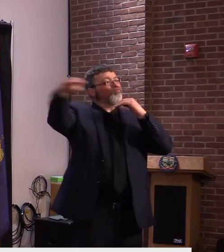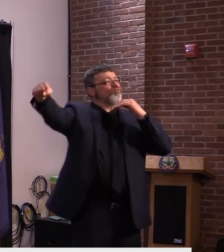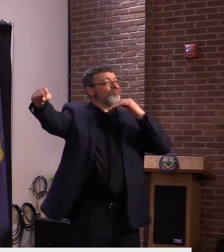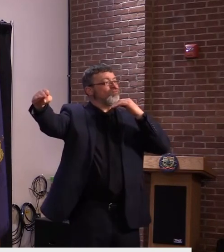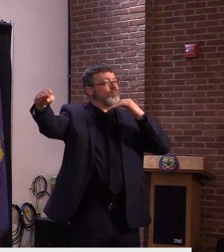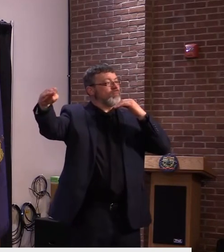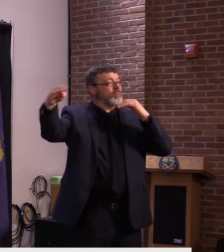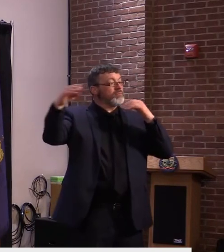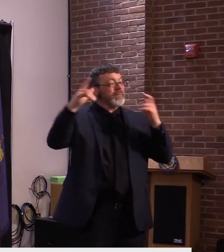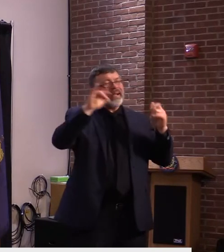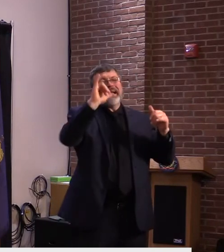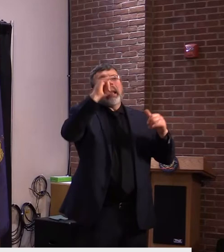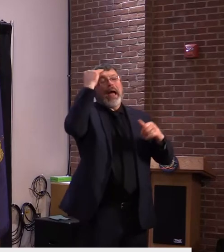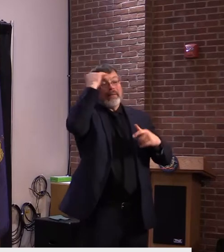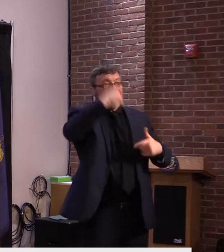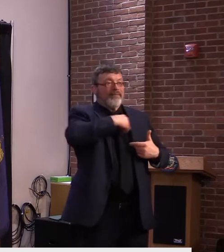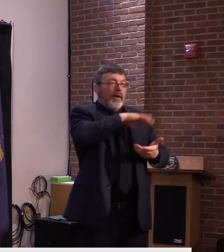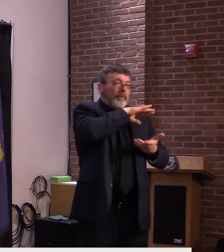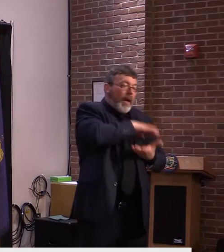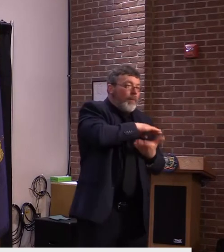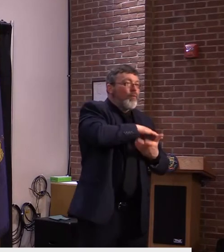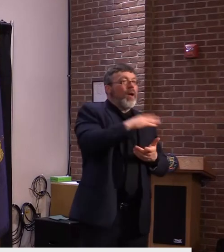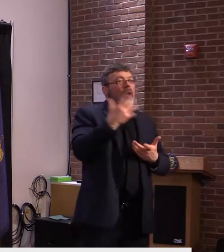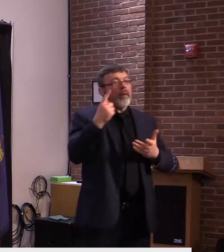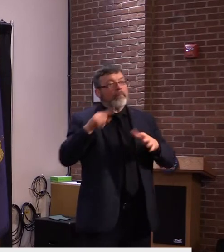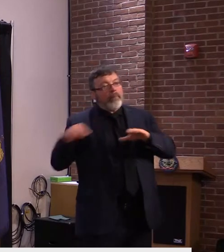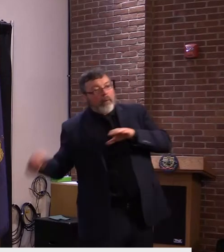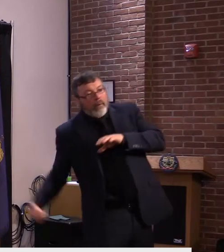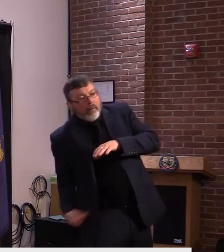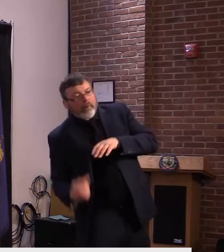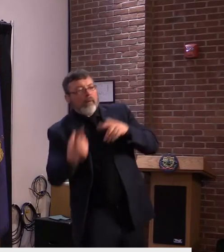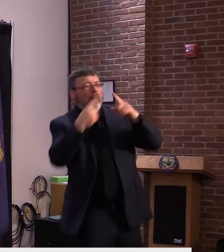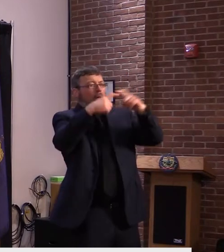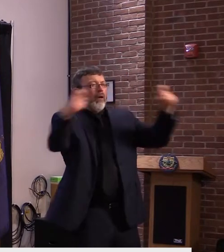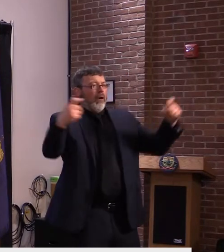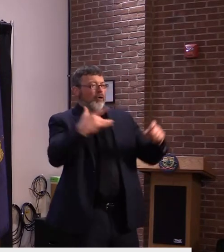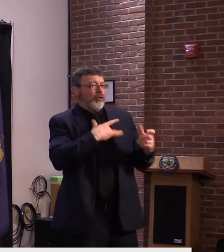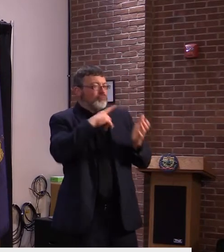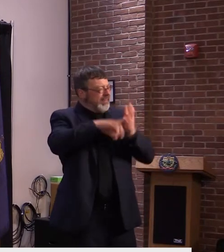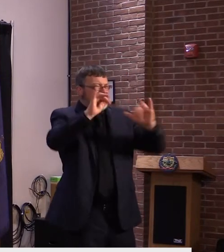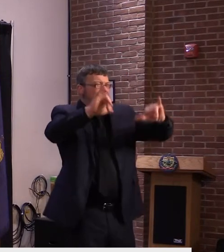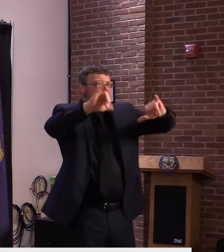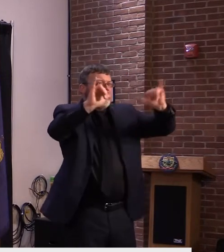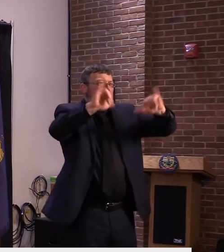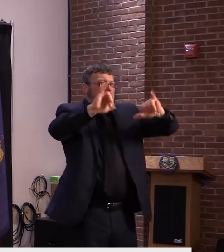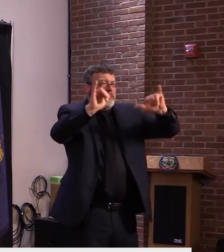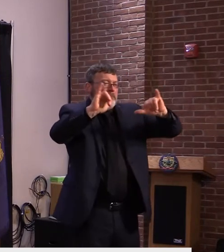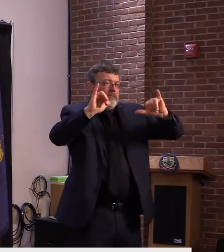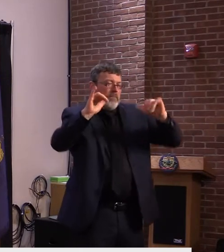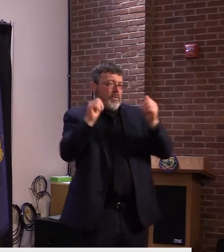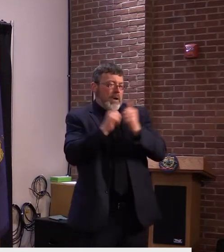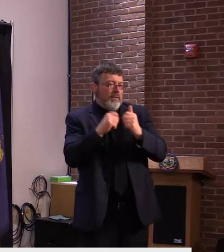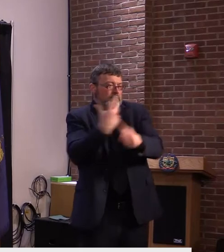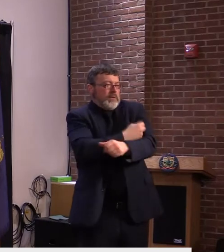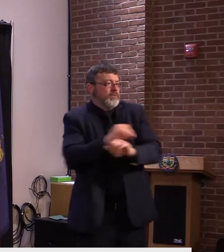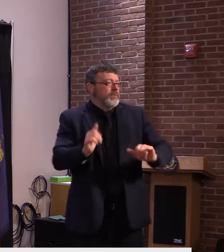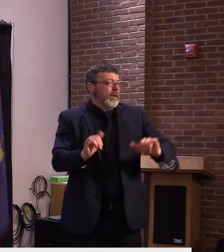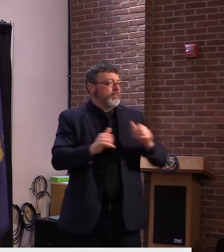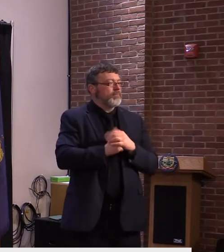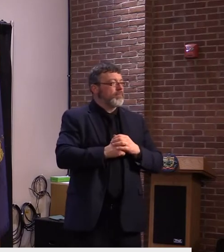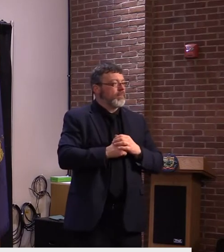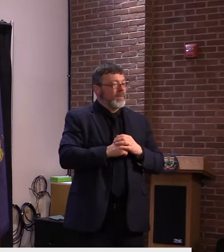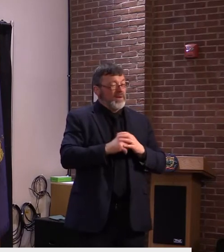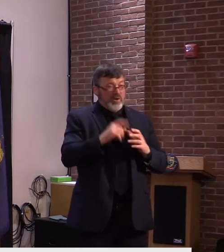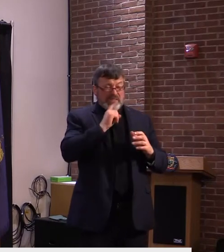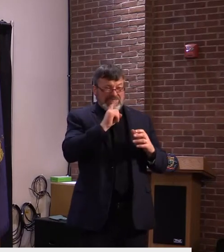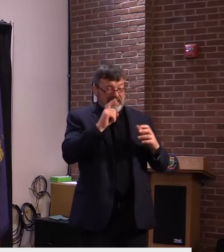which now includes COVID? So I see abundant opportunities. The second part of your question was, if